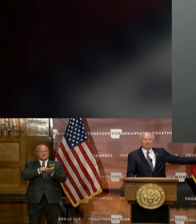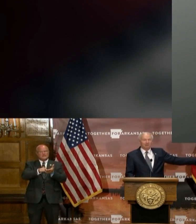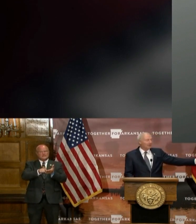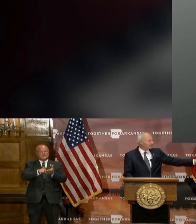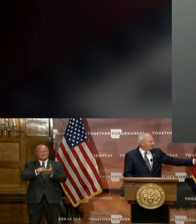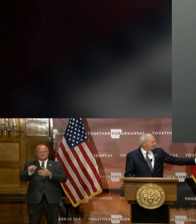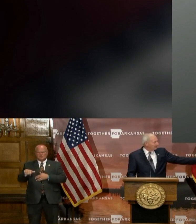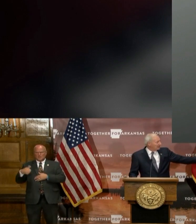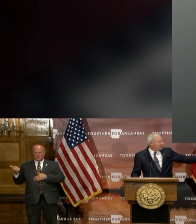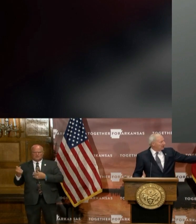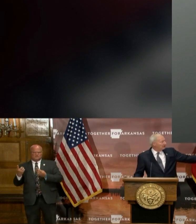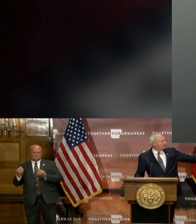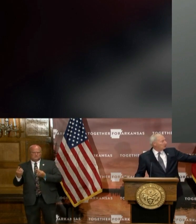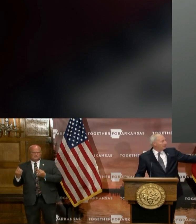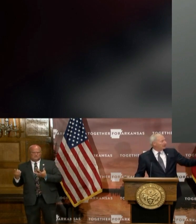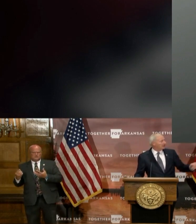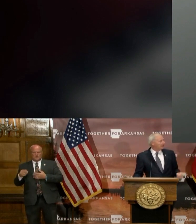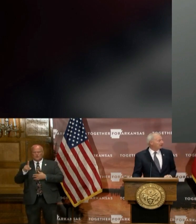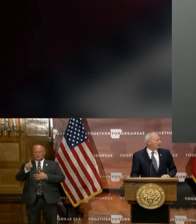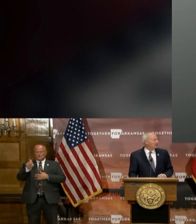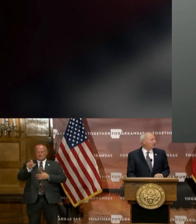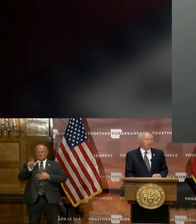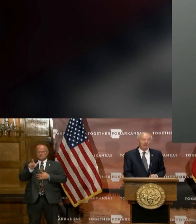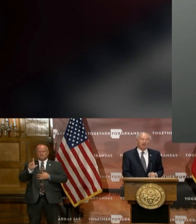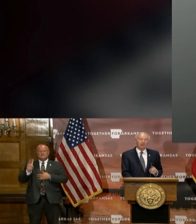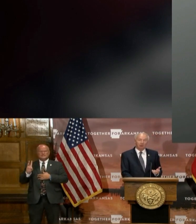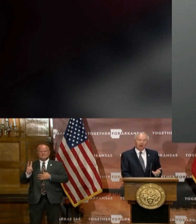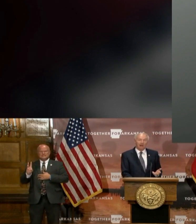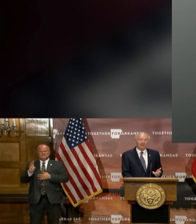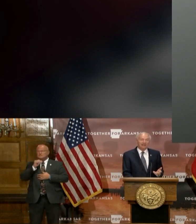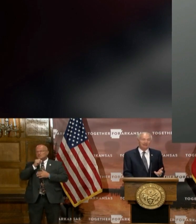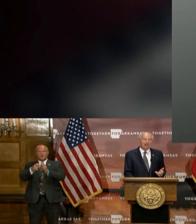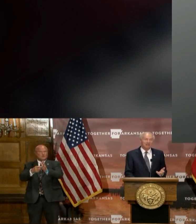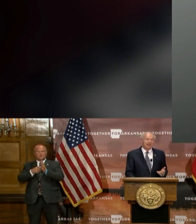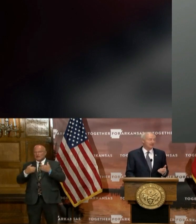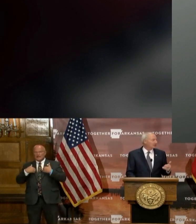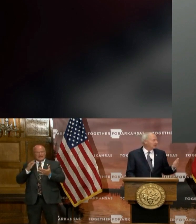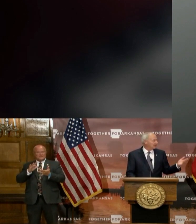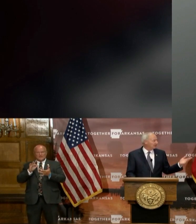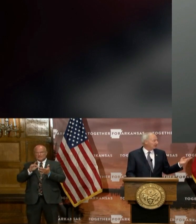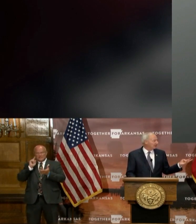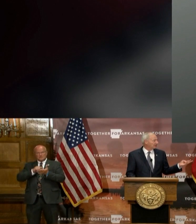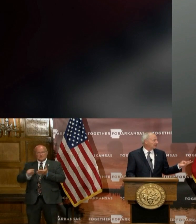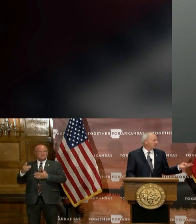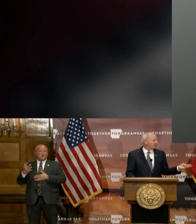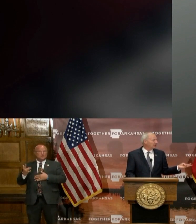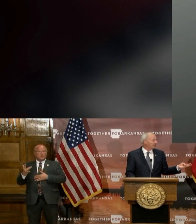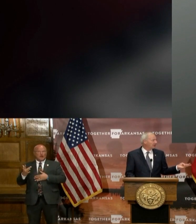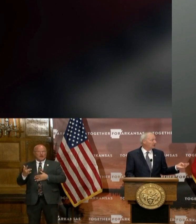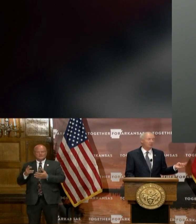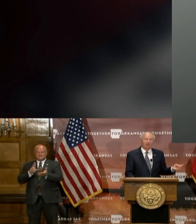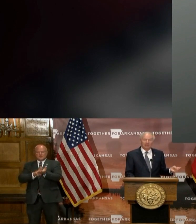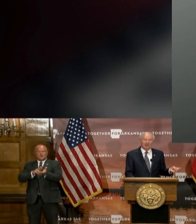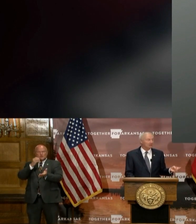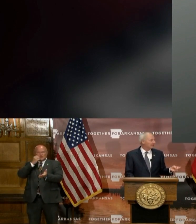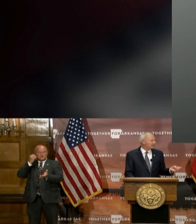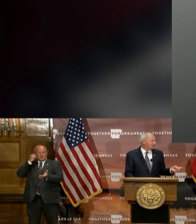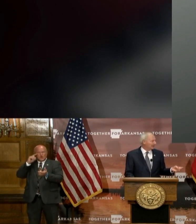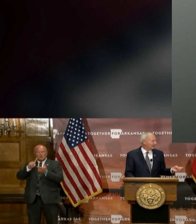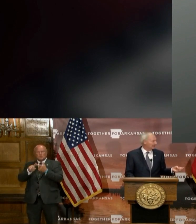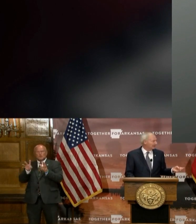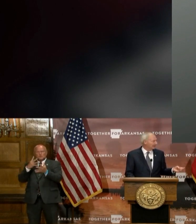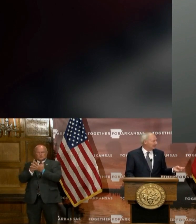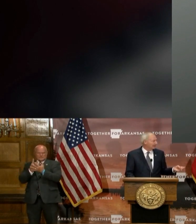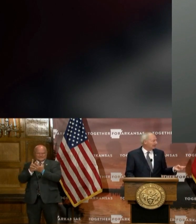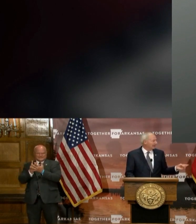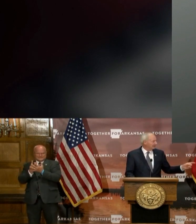what happened to the rest of them? 126 were not required to have contact tracing because they're a nursing home or a congregate